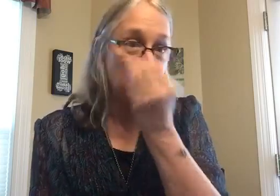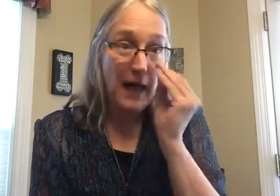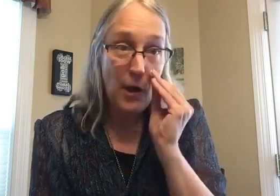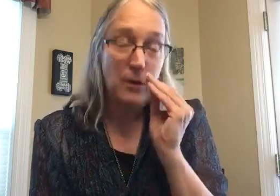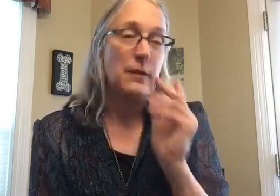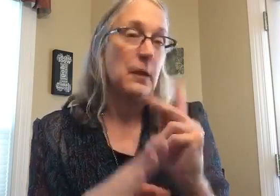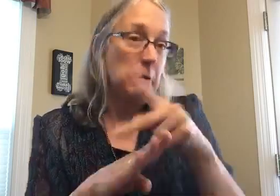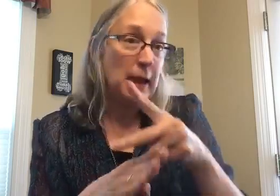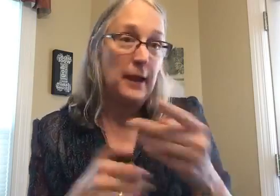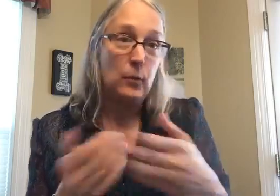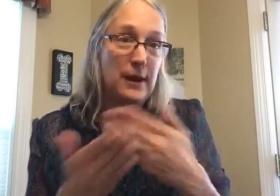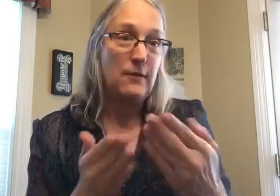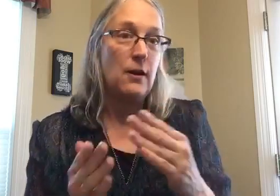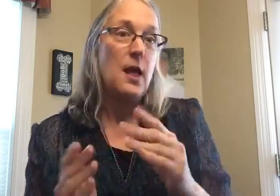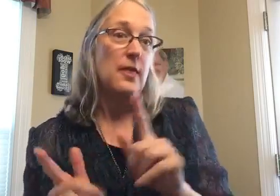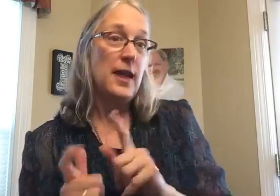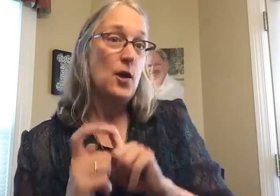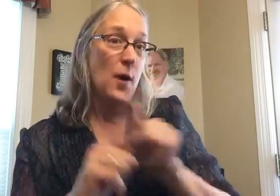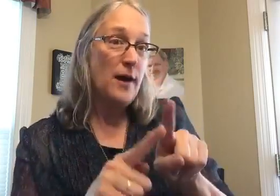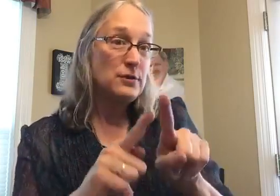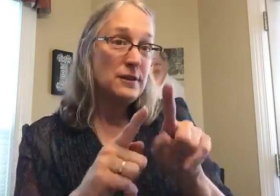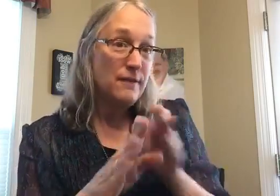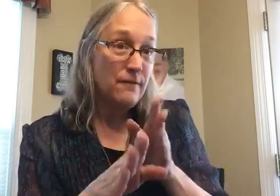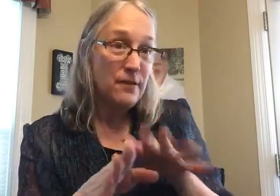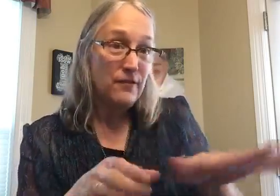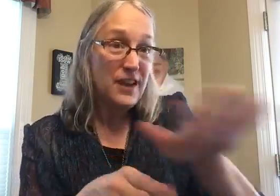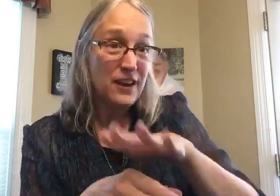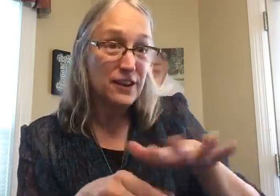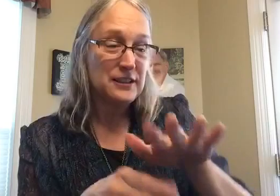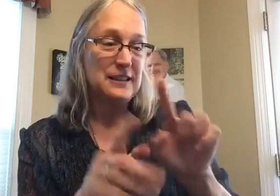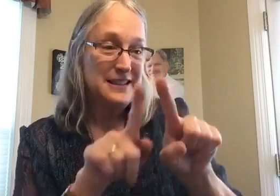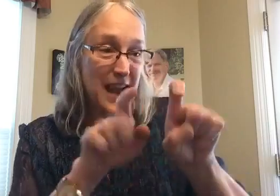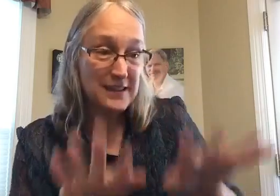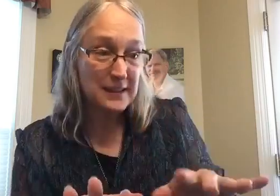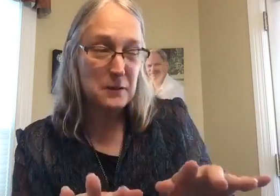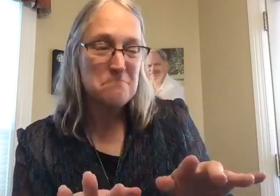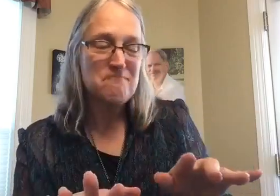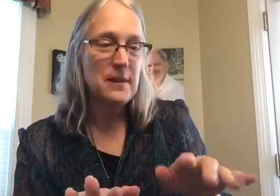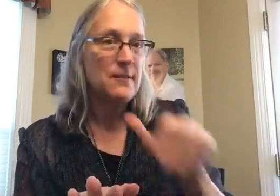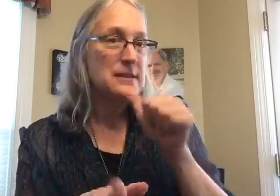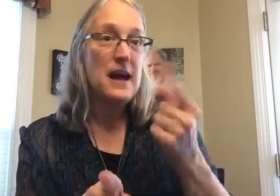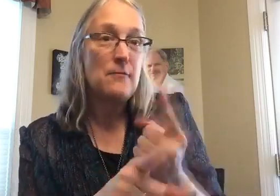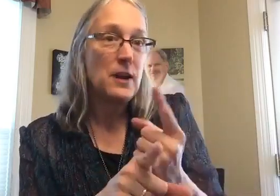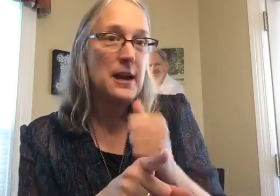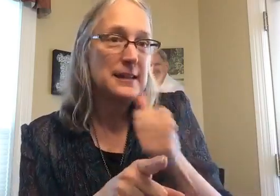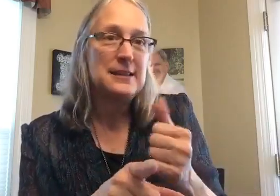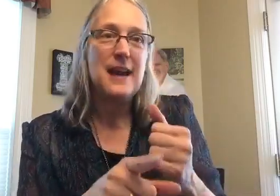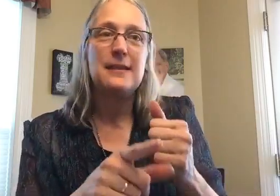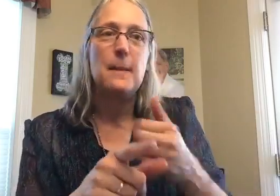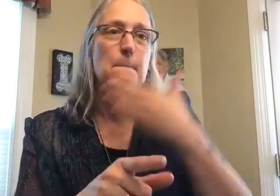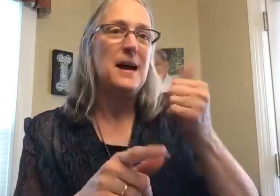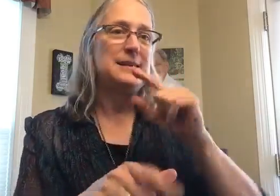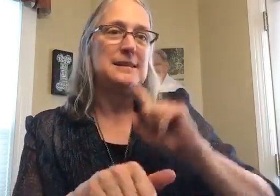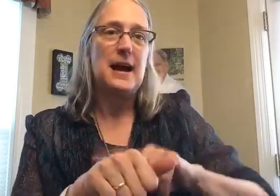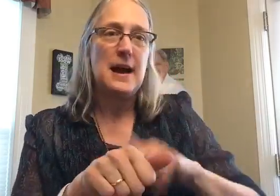flower, the plant, whatever. They go out to the fields, test them, If it's not right, it's not the best time